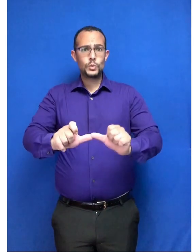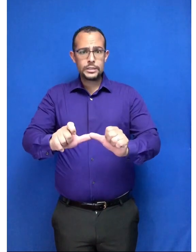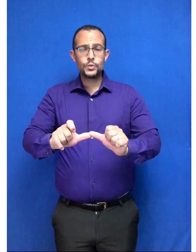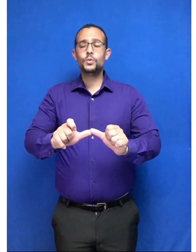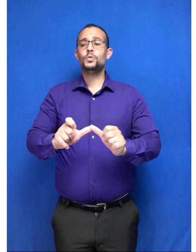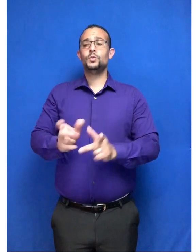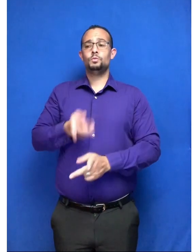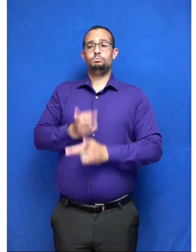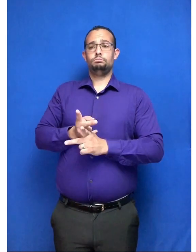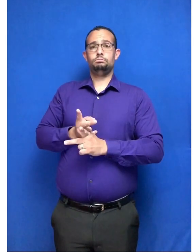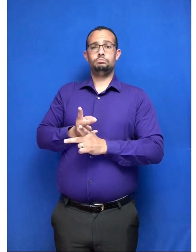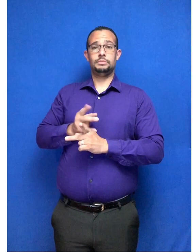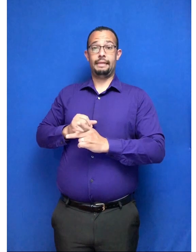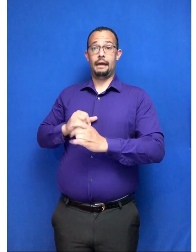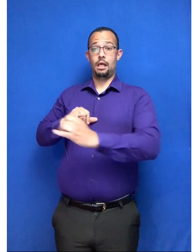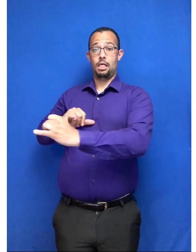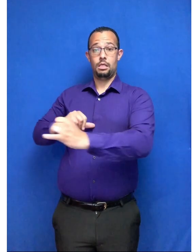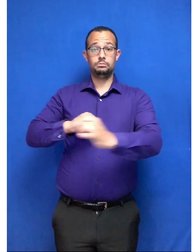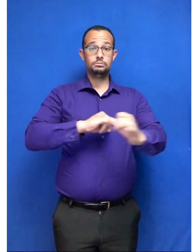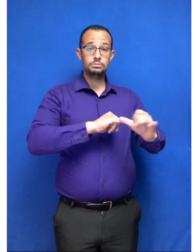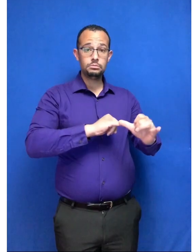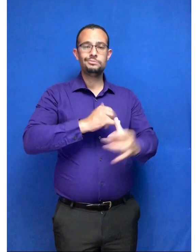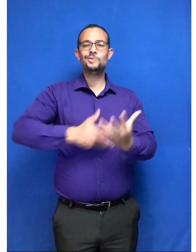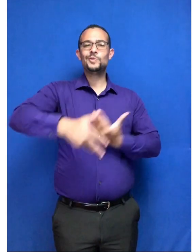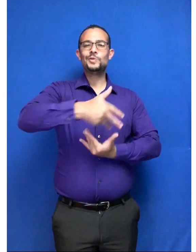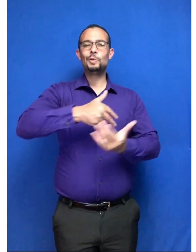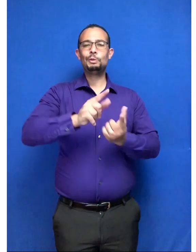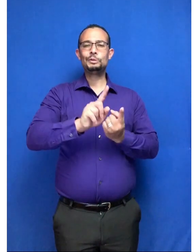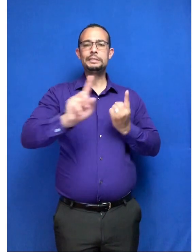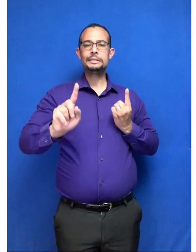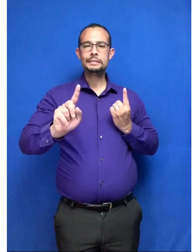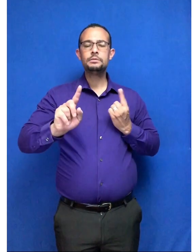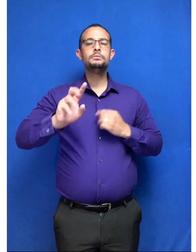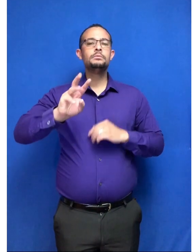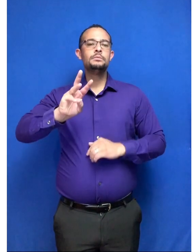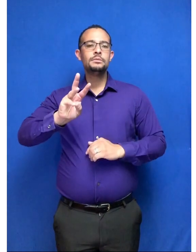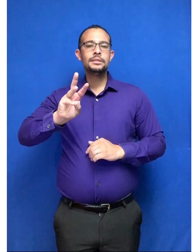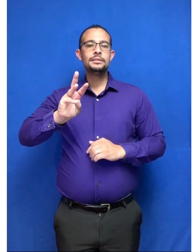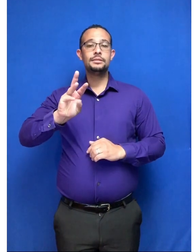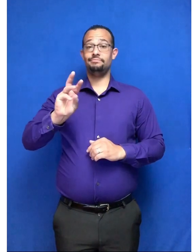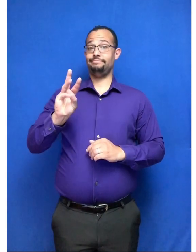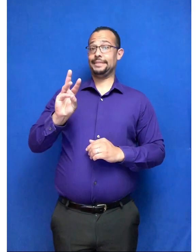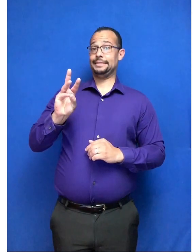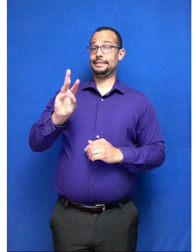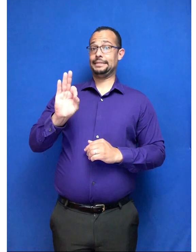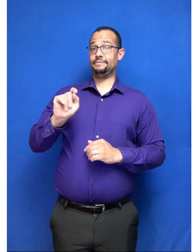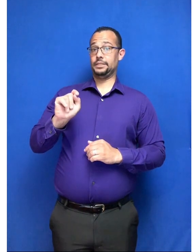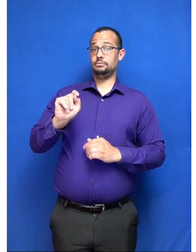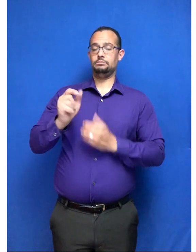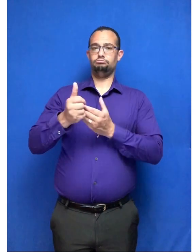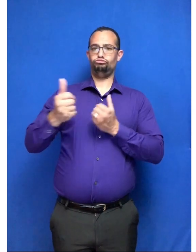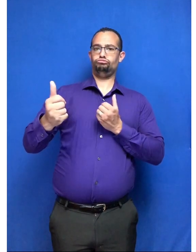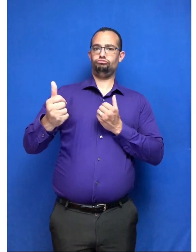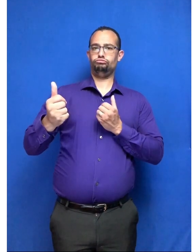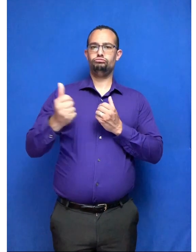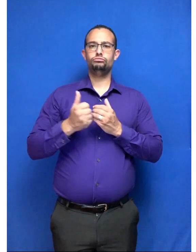Continue to follow current social distancing standards. Keep 6 feet apart and avoid crowds